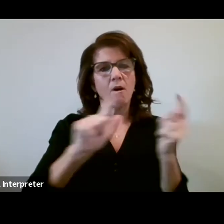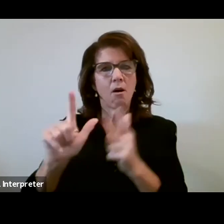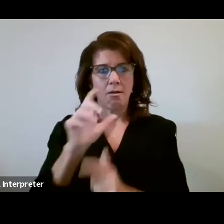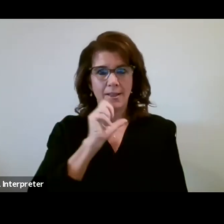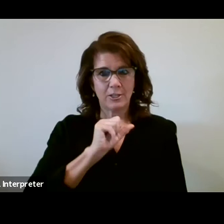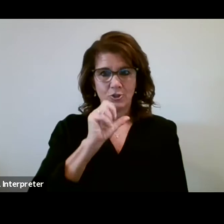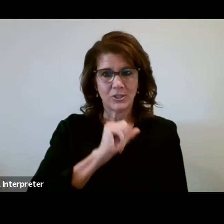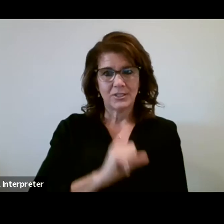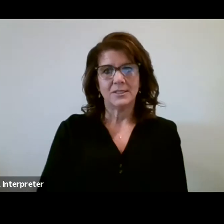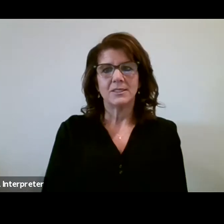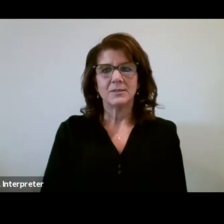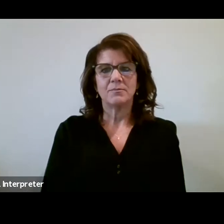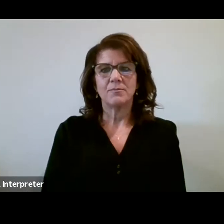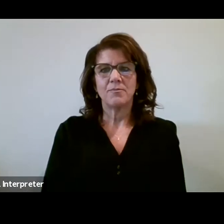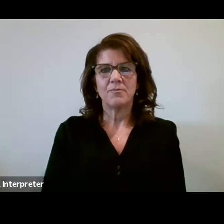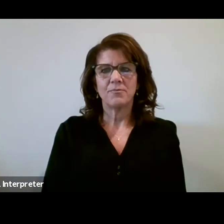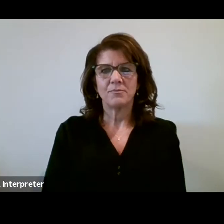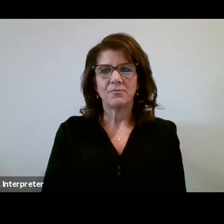ages.